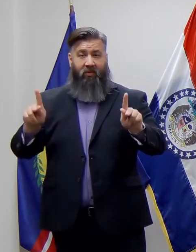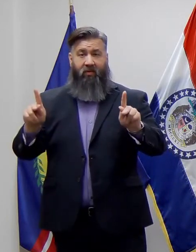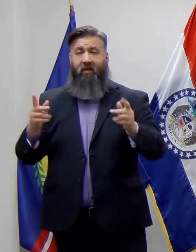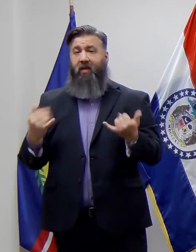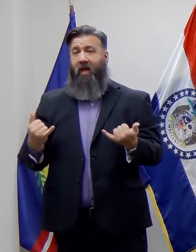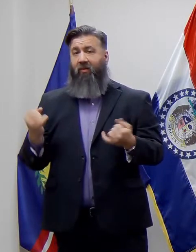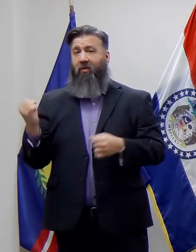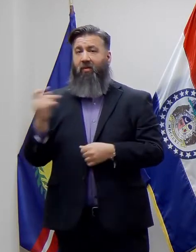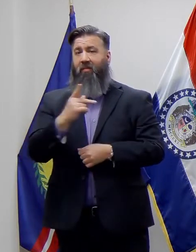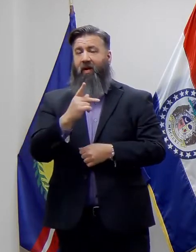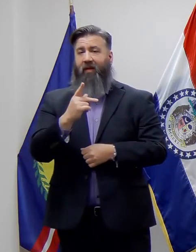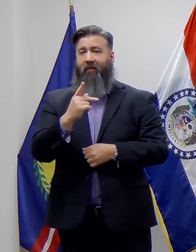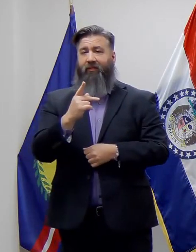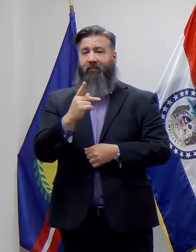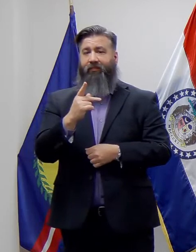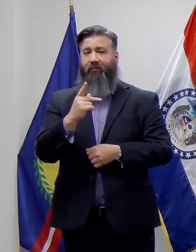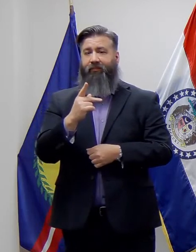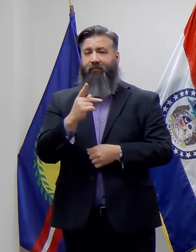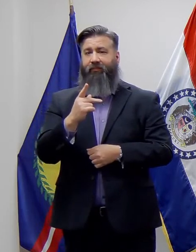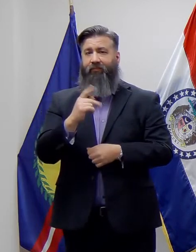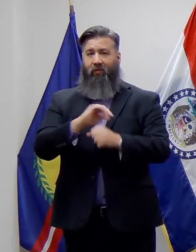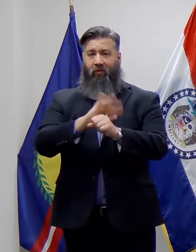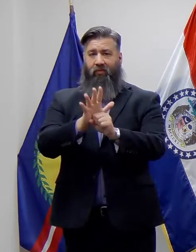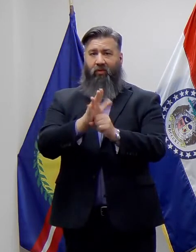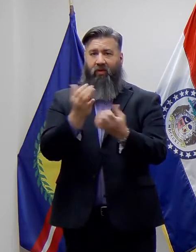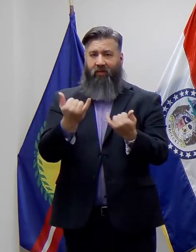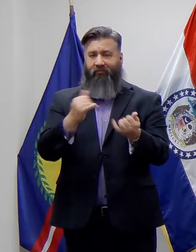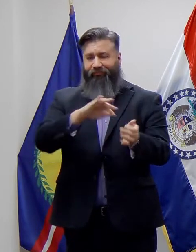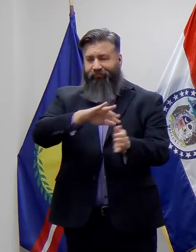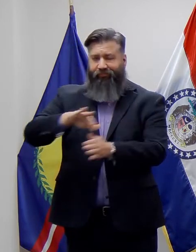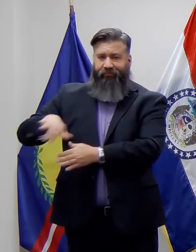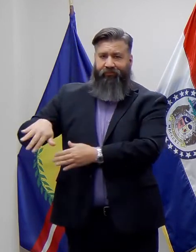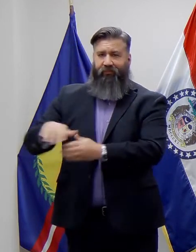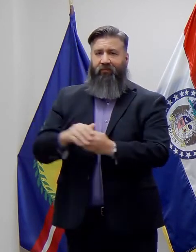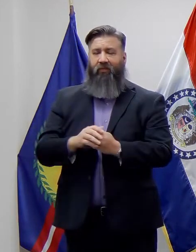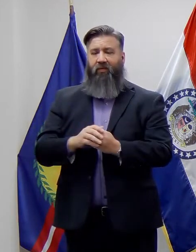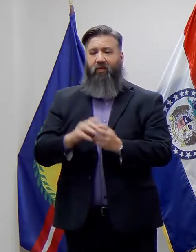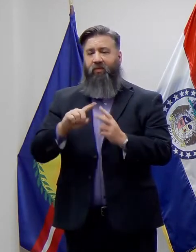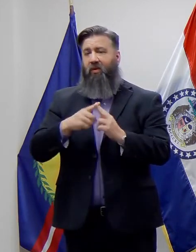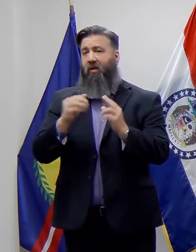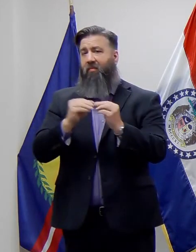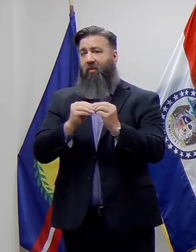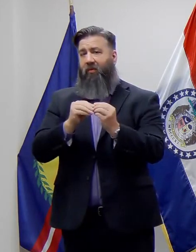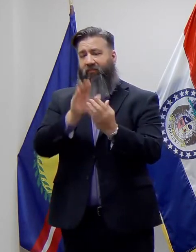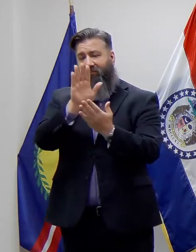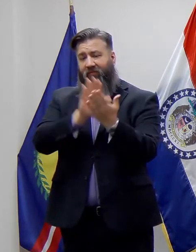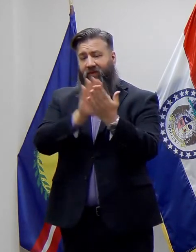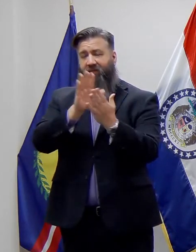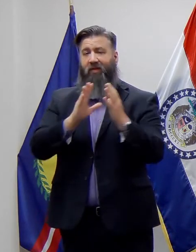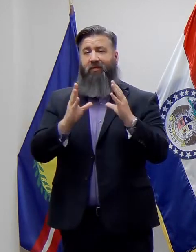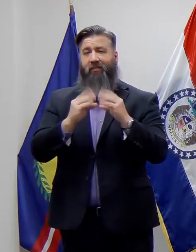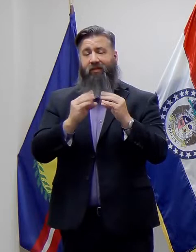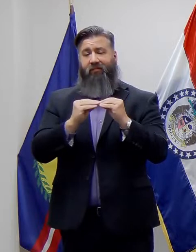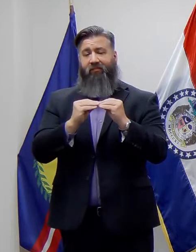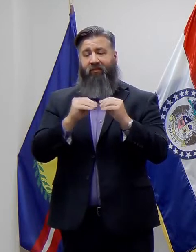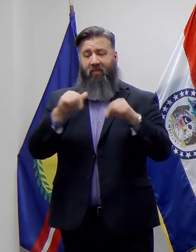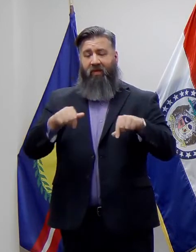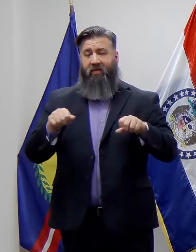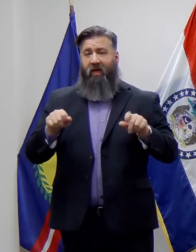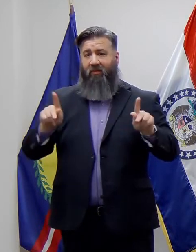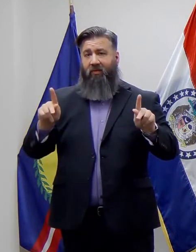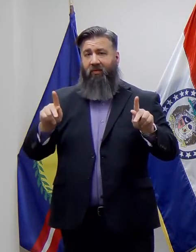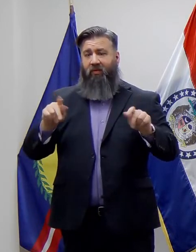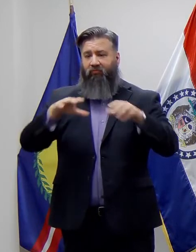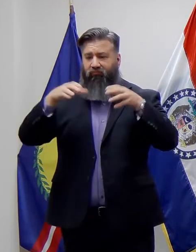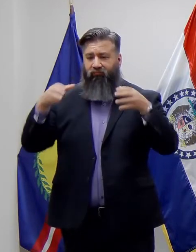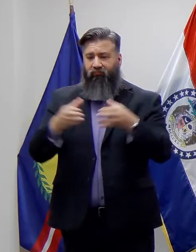back. We're putting the pandemic behind us. We're starting more in-person meetings. And this is an opportunity to get together